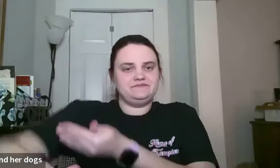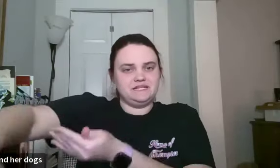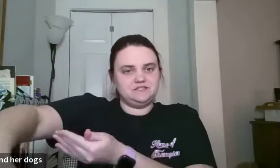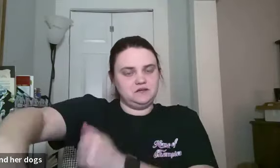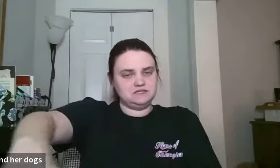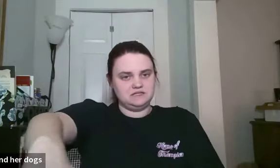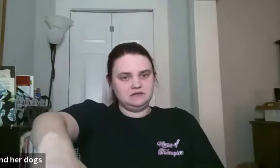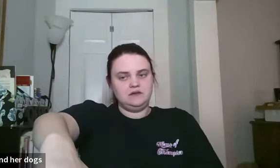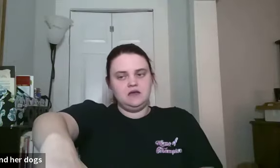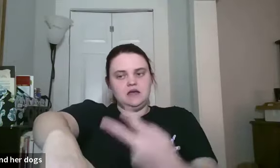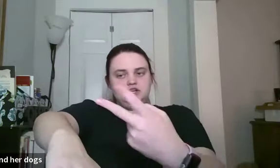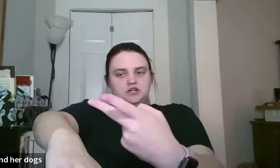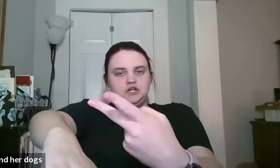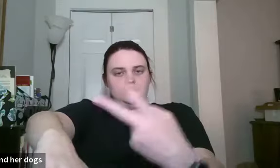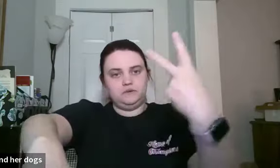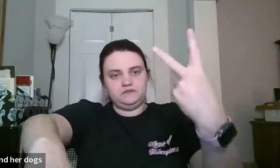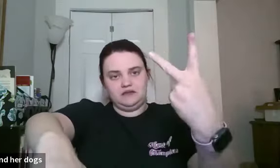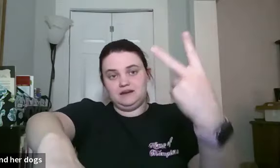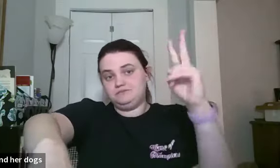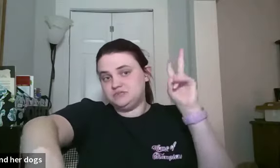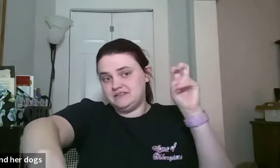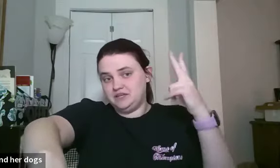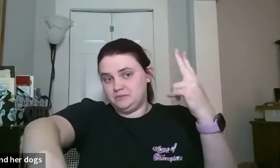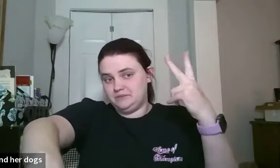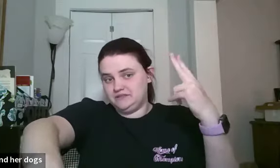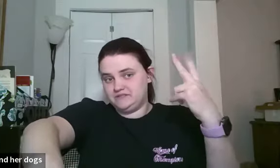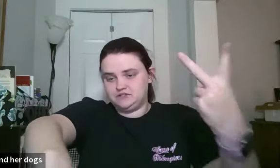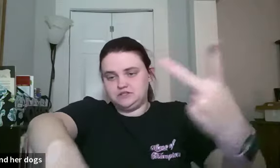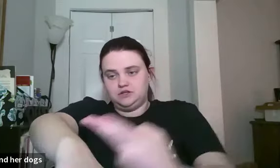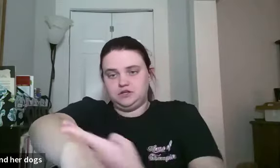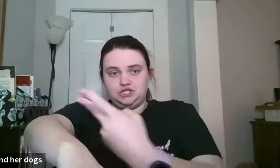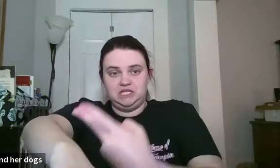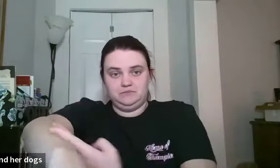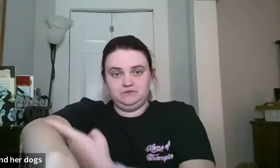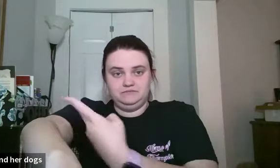lifting it so you guys can see. And you're going to go with kind of pretend like you're make-believe scissors, and you're going to go sheep.